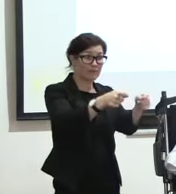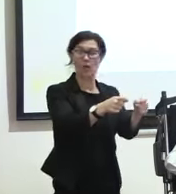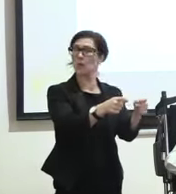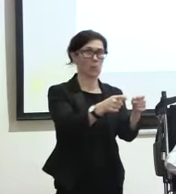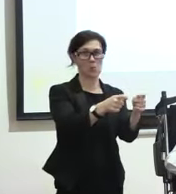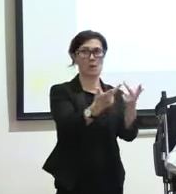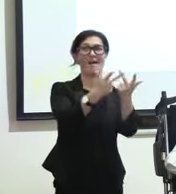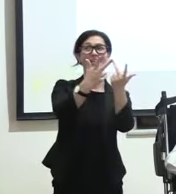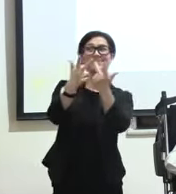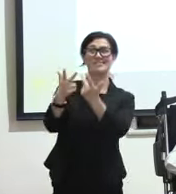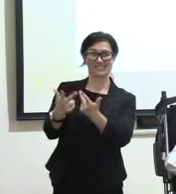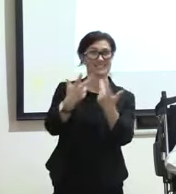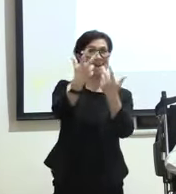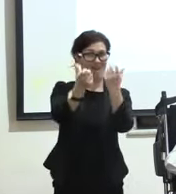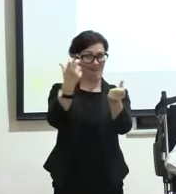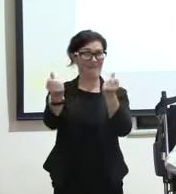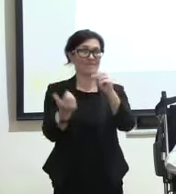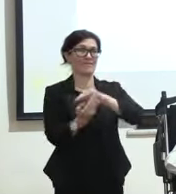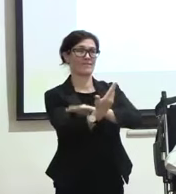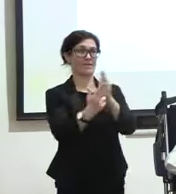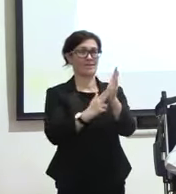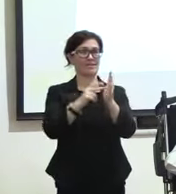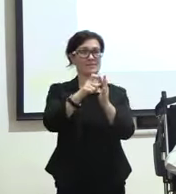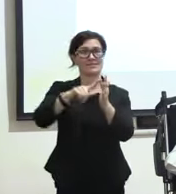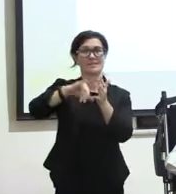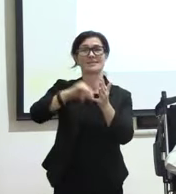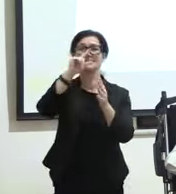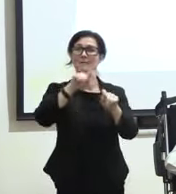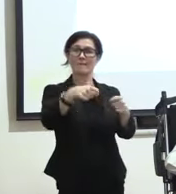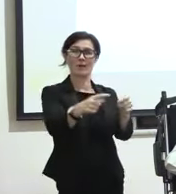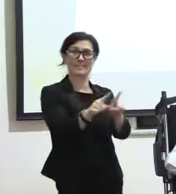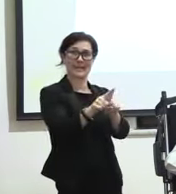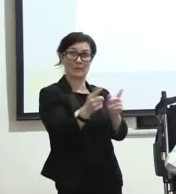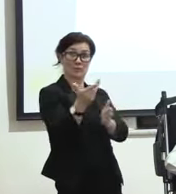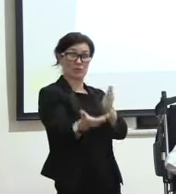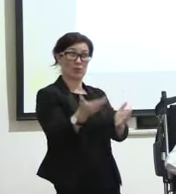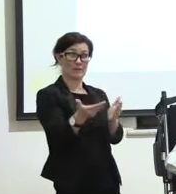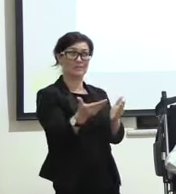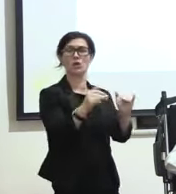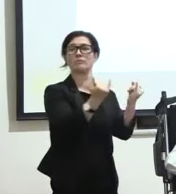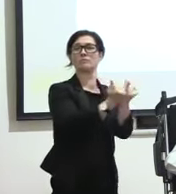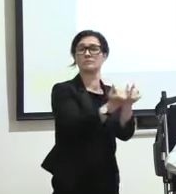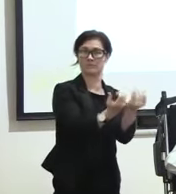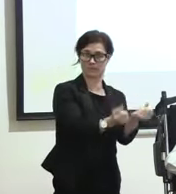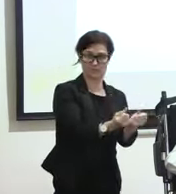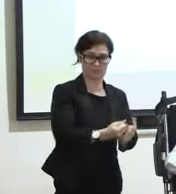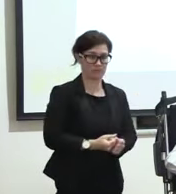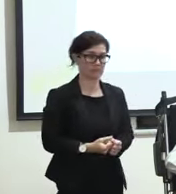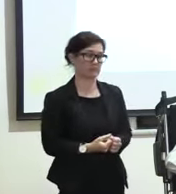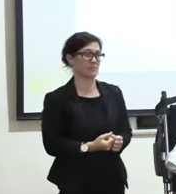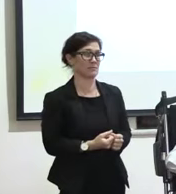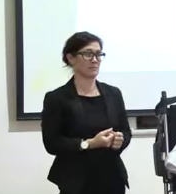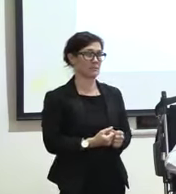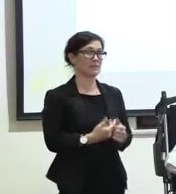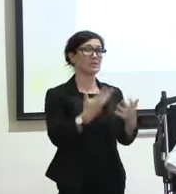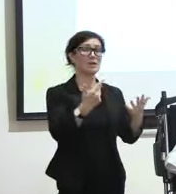other providers can register with the NDIS and offer a similar service to Moira. So when I'm explaining what a plan management